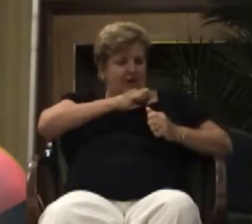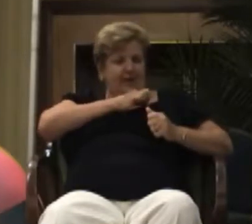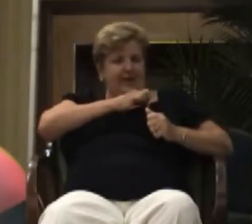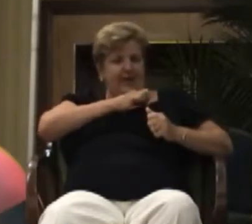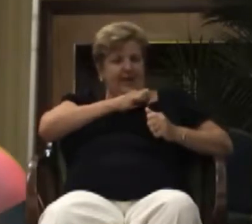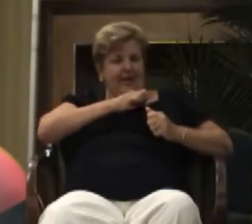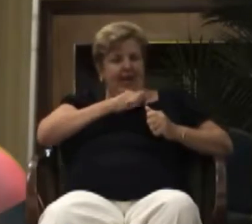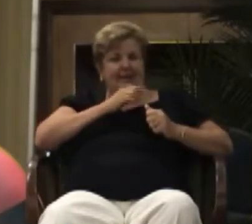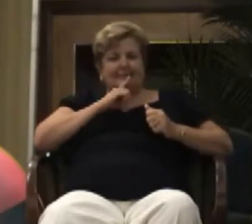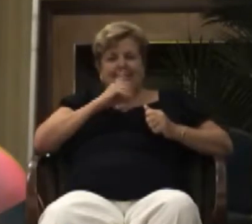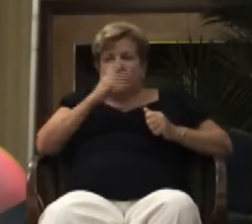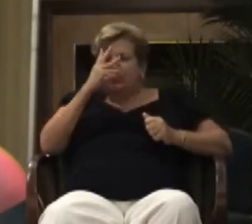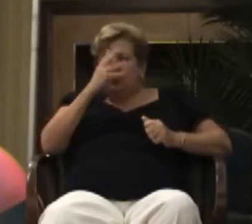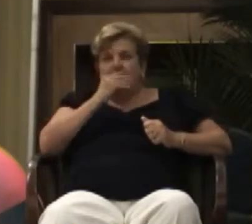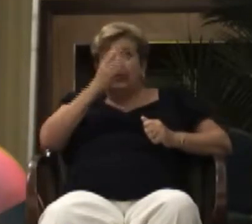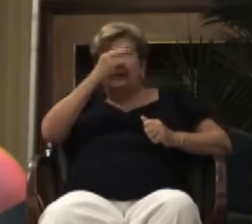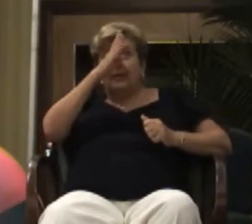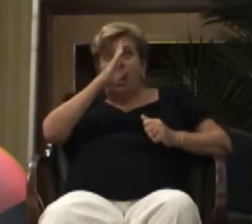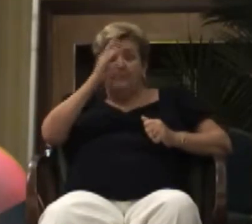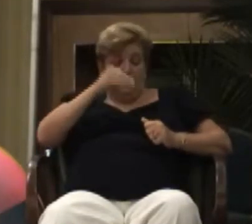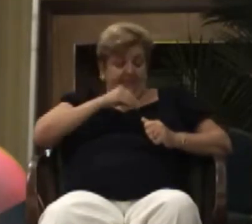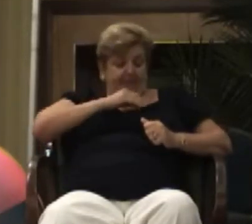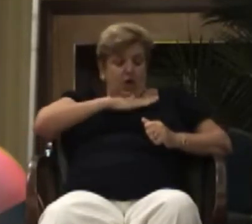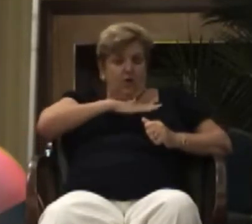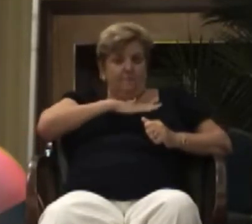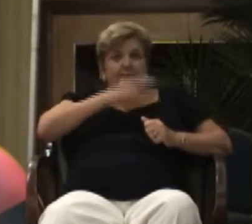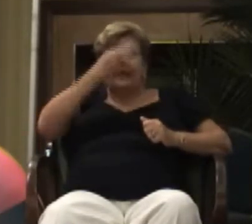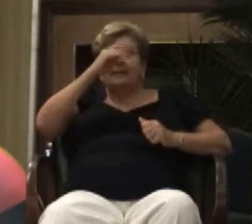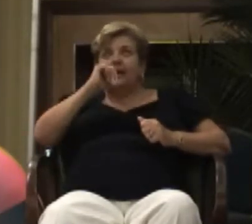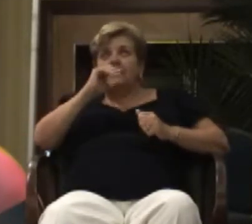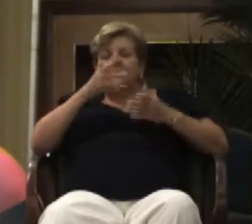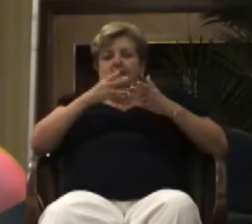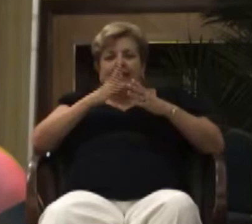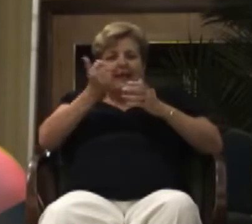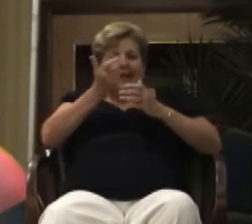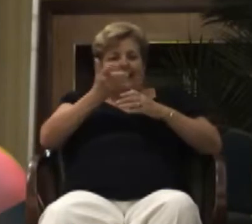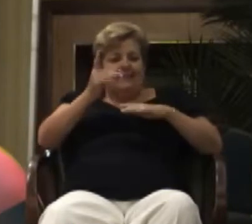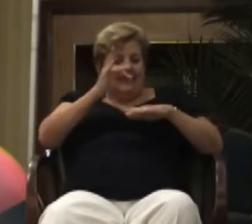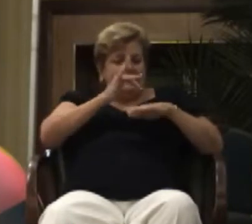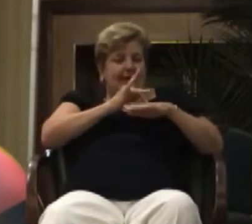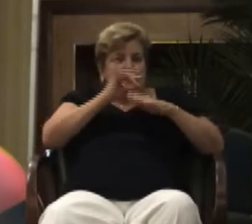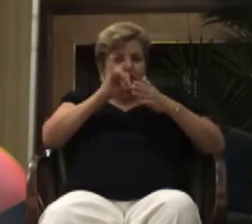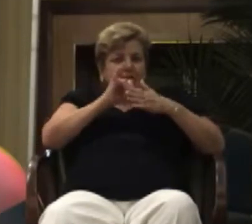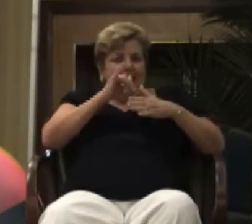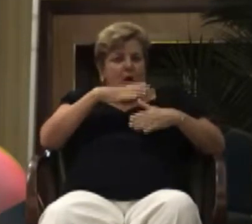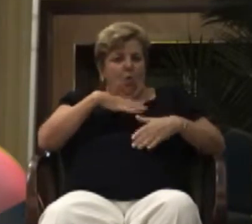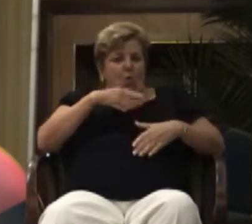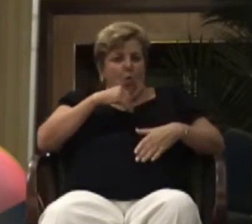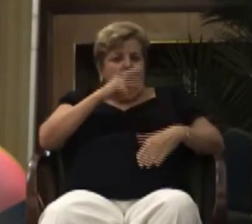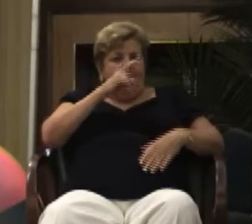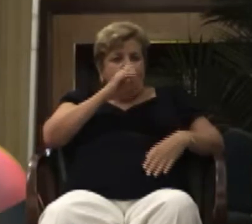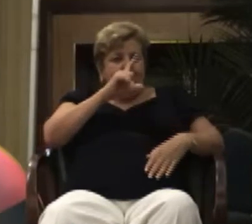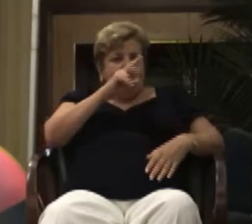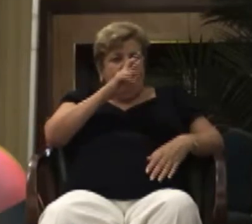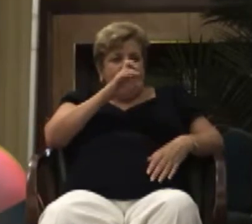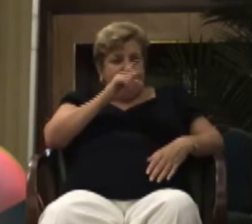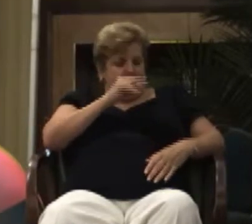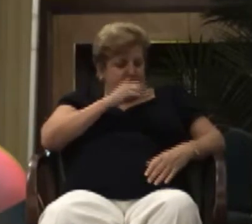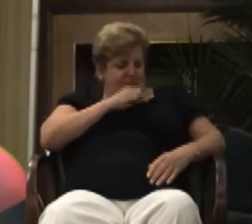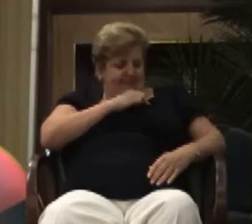gorgeous. And God doesn't allow anything to touch that white velvet. And you remember that. You have white velvet in your heart. And I could